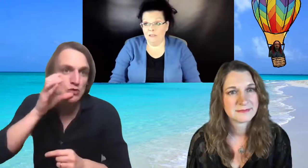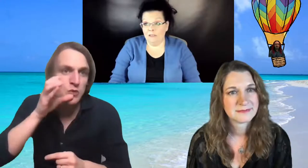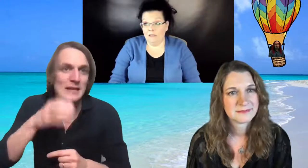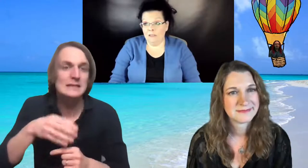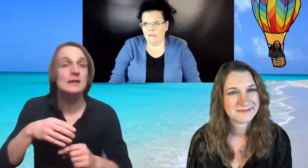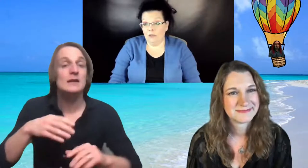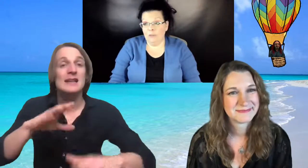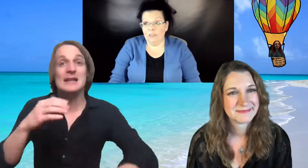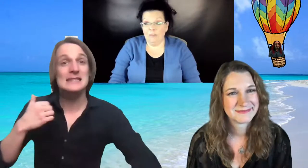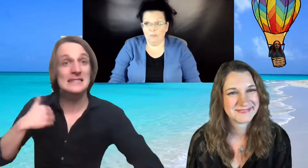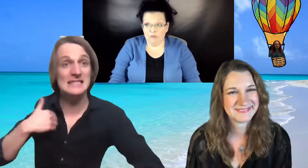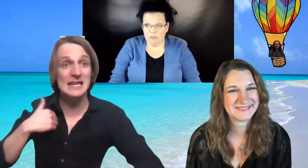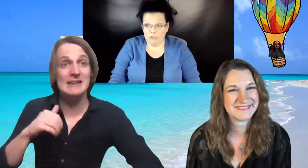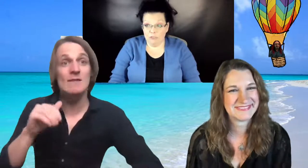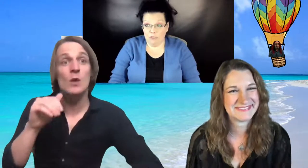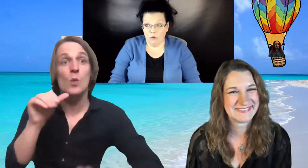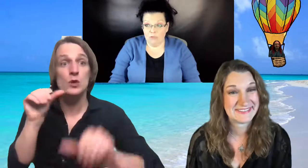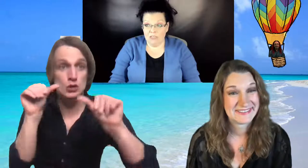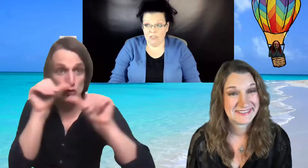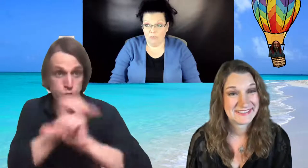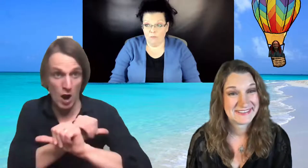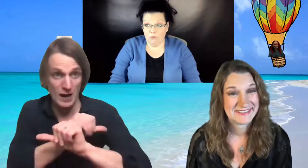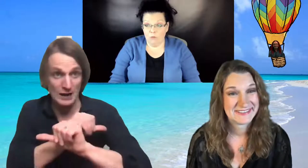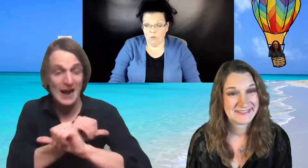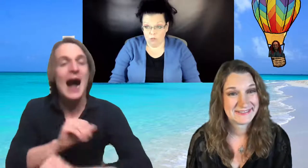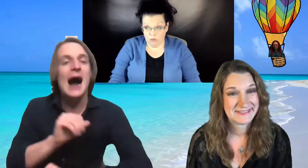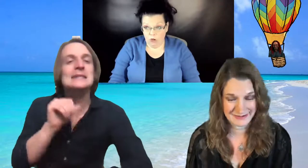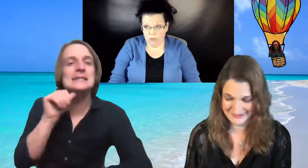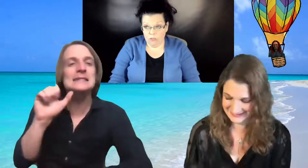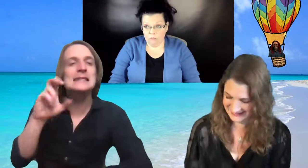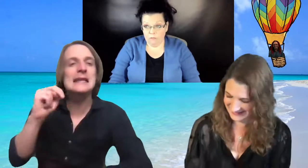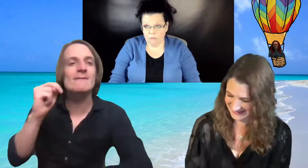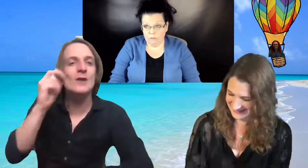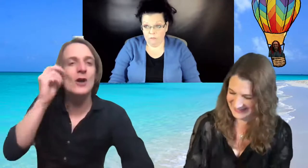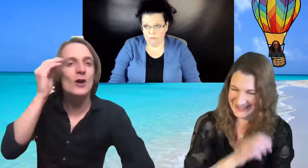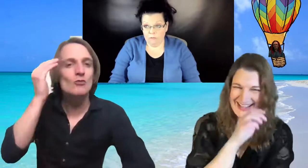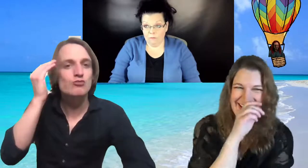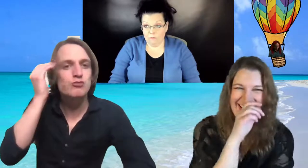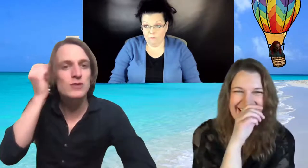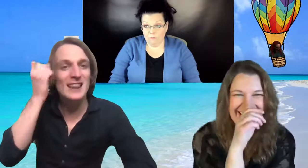sign. You know, he had a few drinks. So Steve was drunk